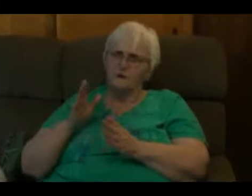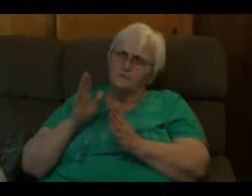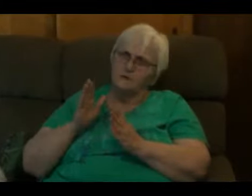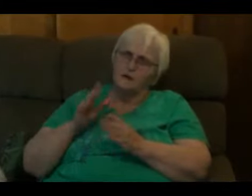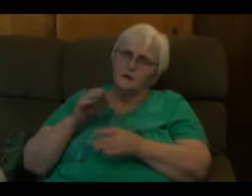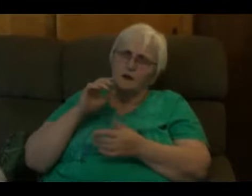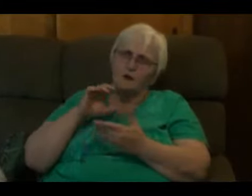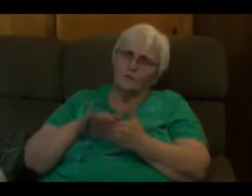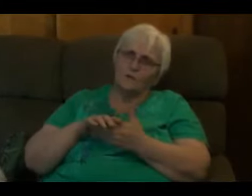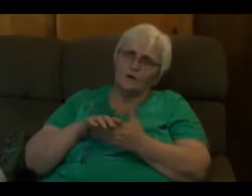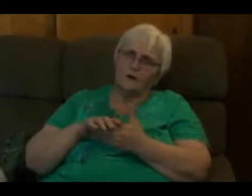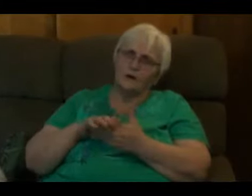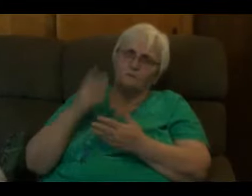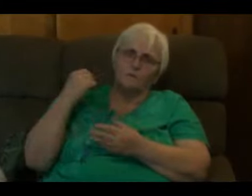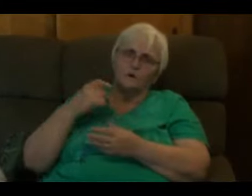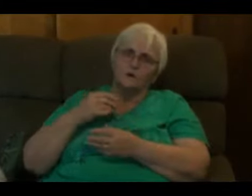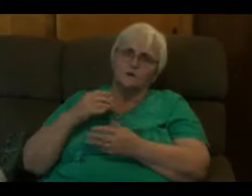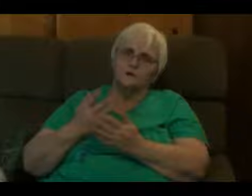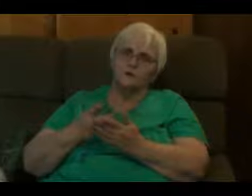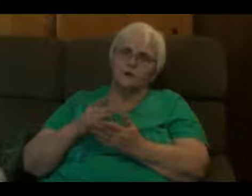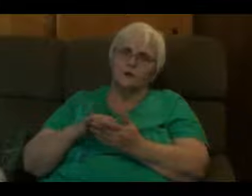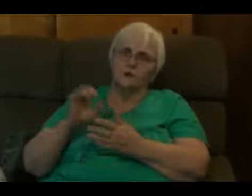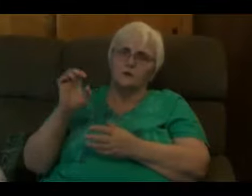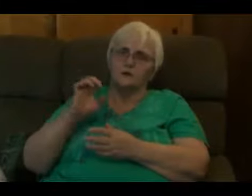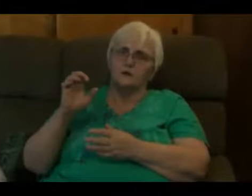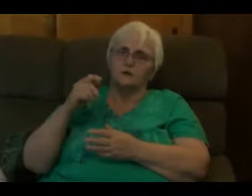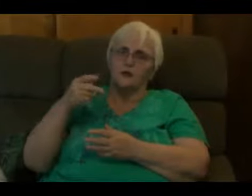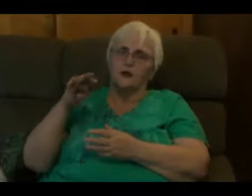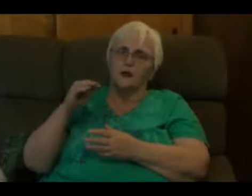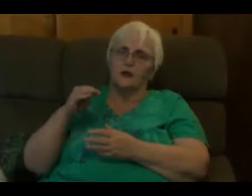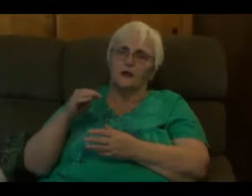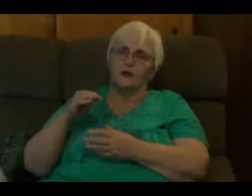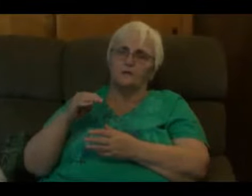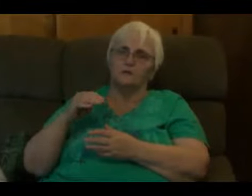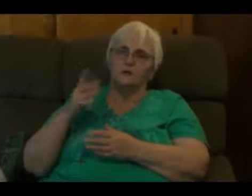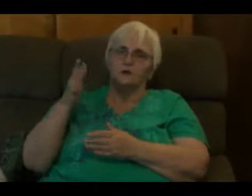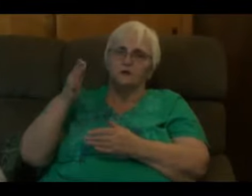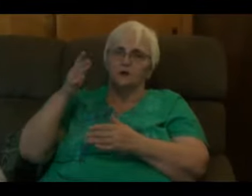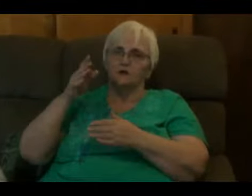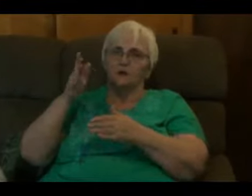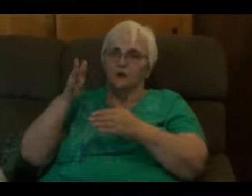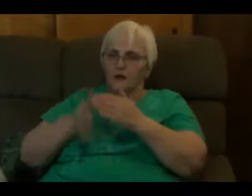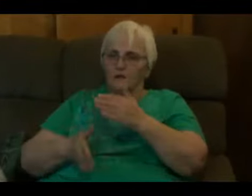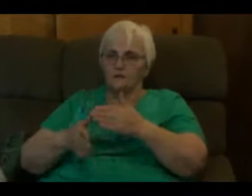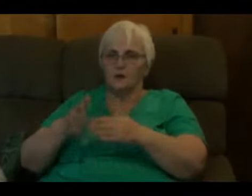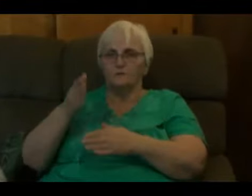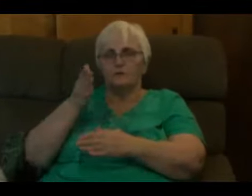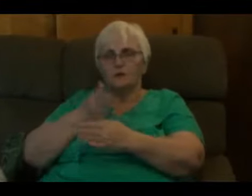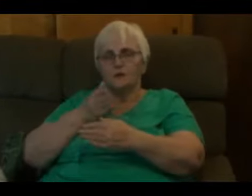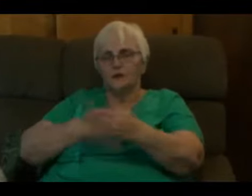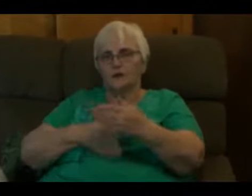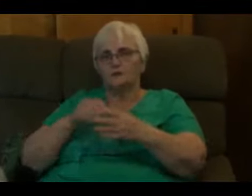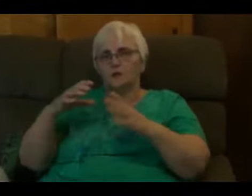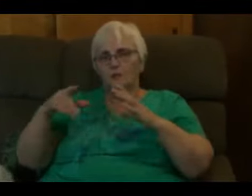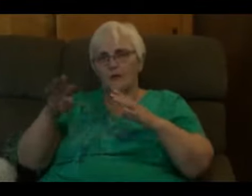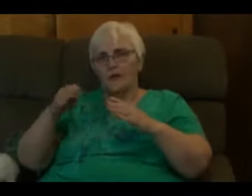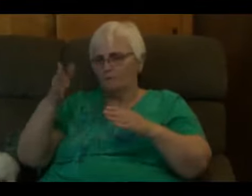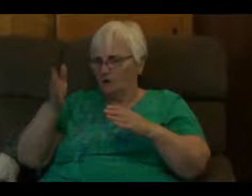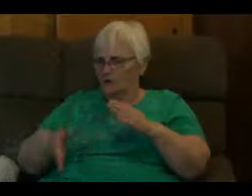wife, before she cooked the Easter ham, she cuts the ends off it. You know? And he always